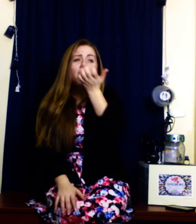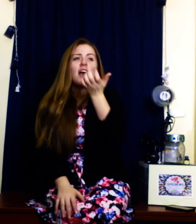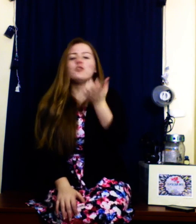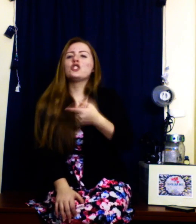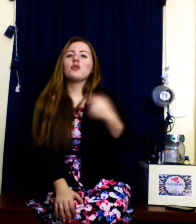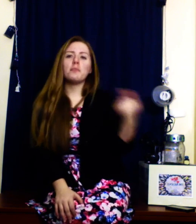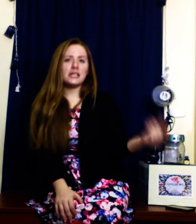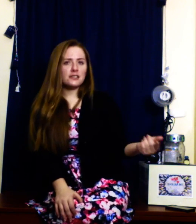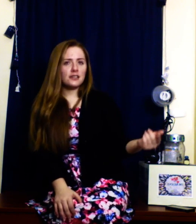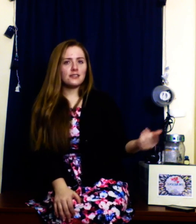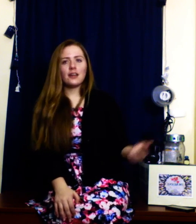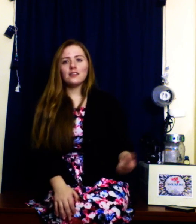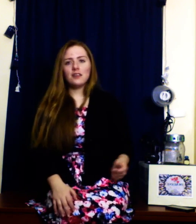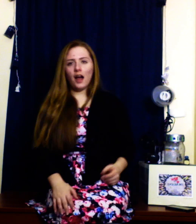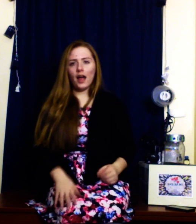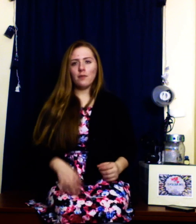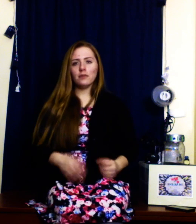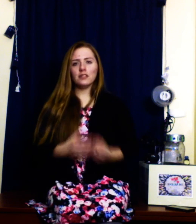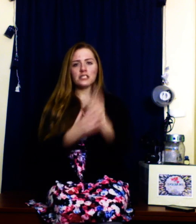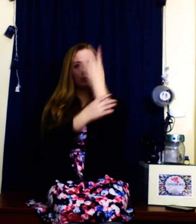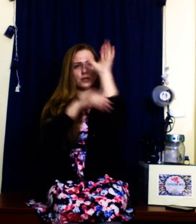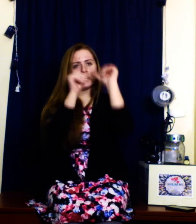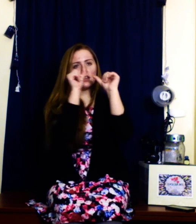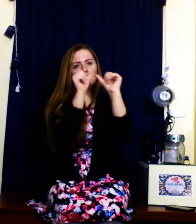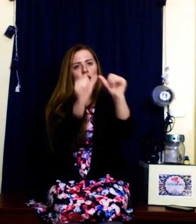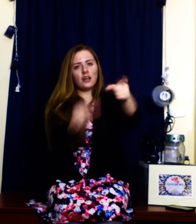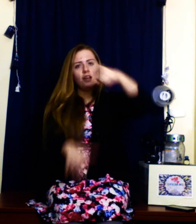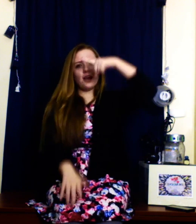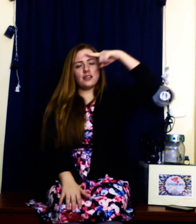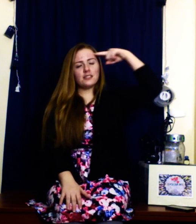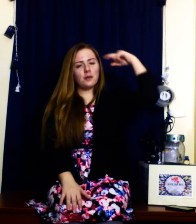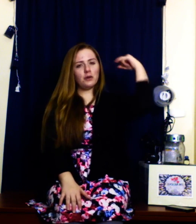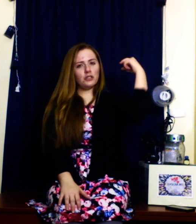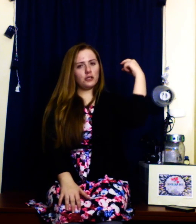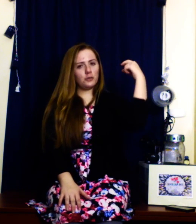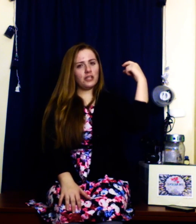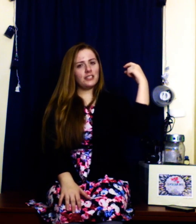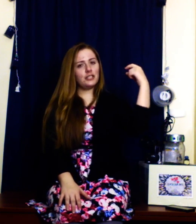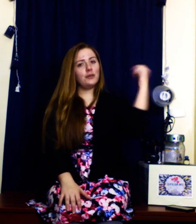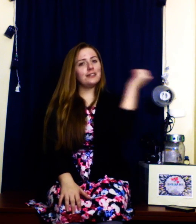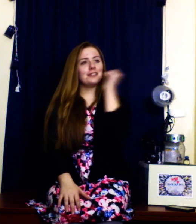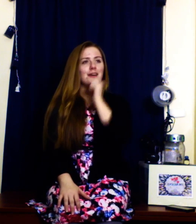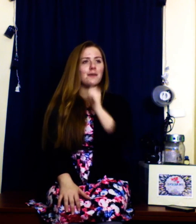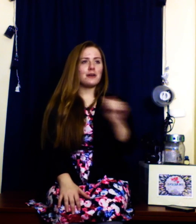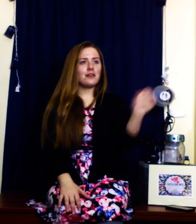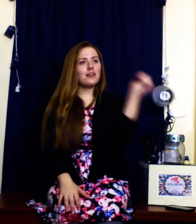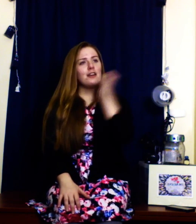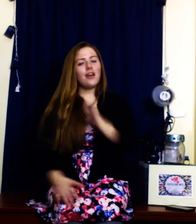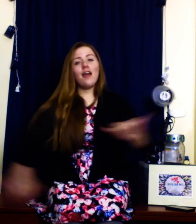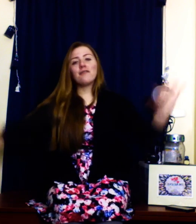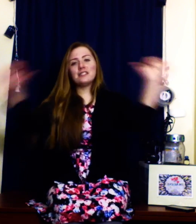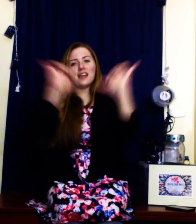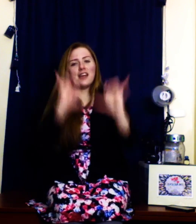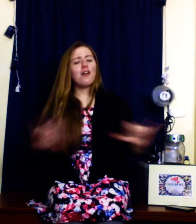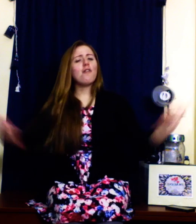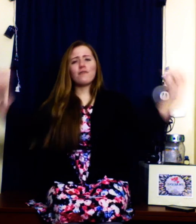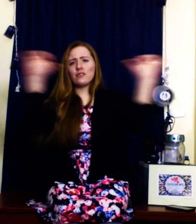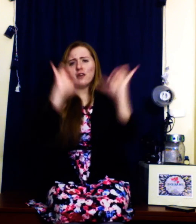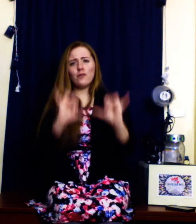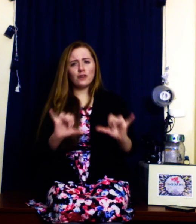then she repeats it a second time, the spring and summer, so spring continuing into summer, every day, over and over